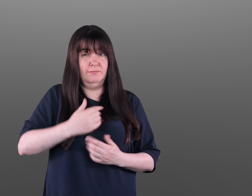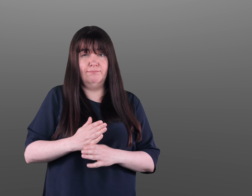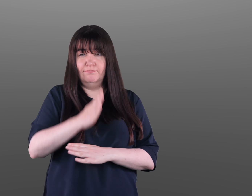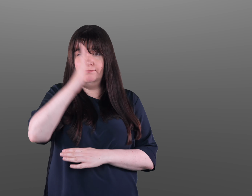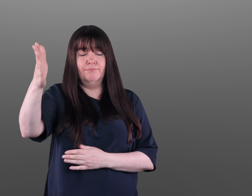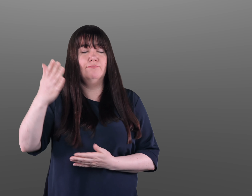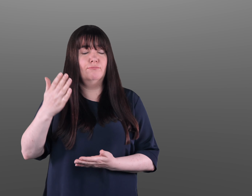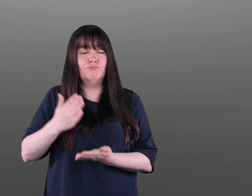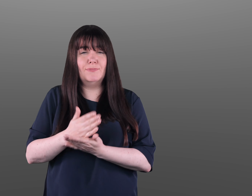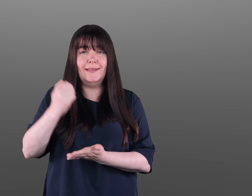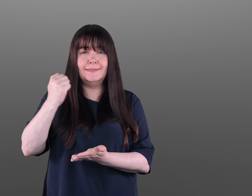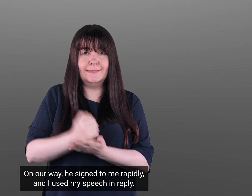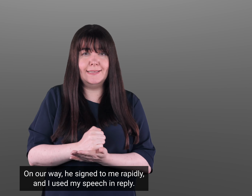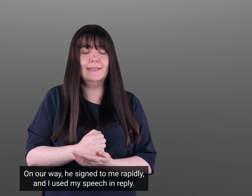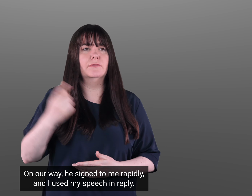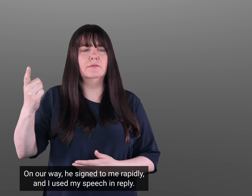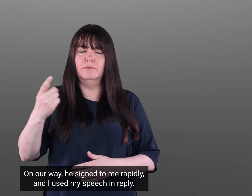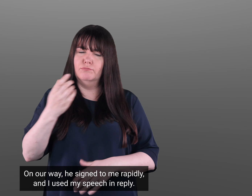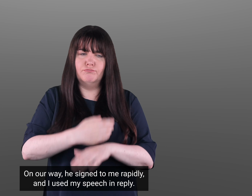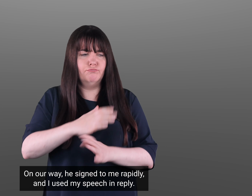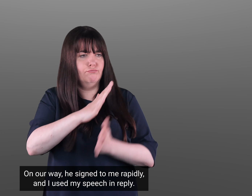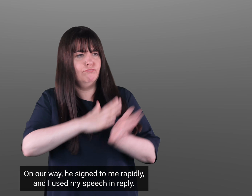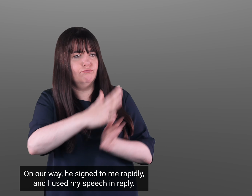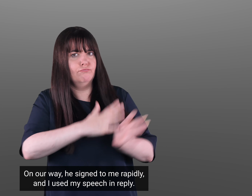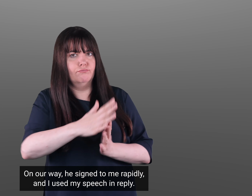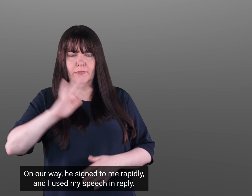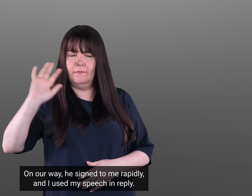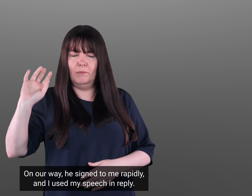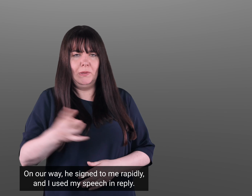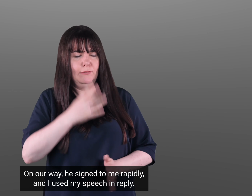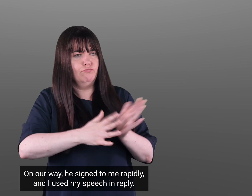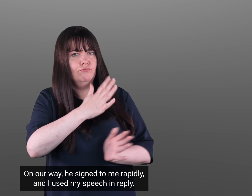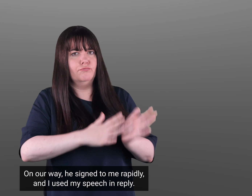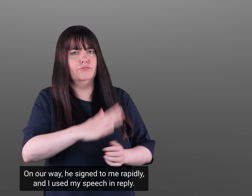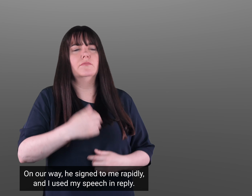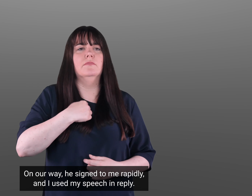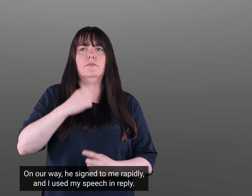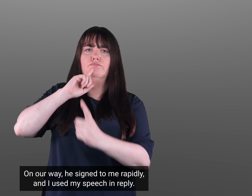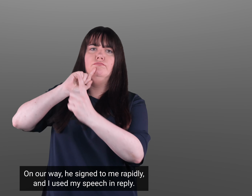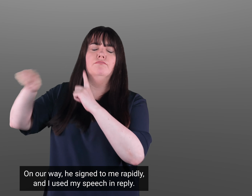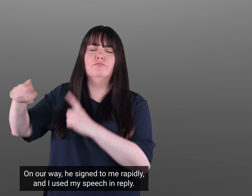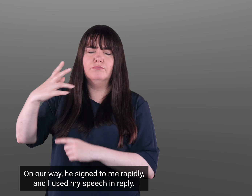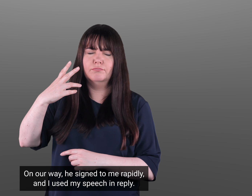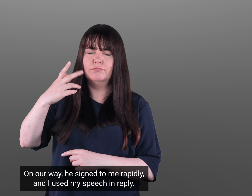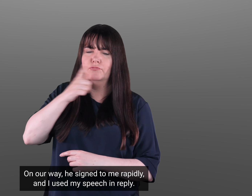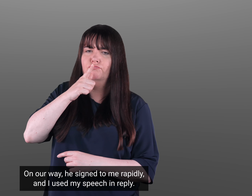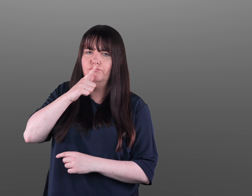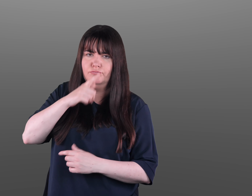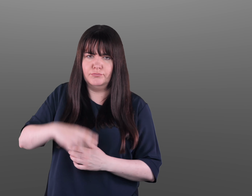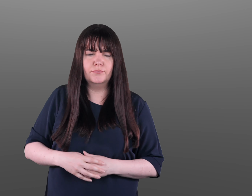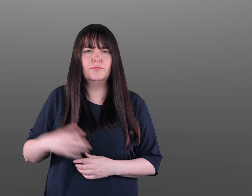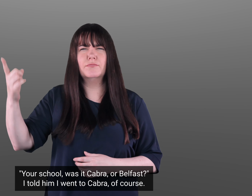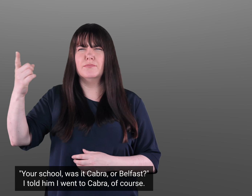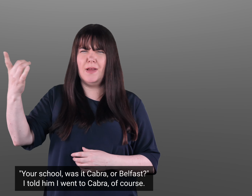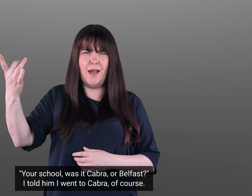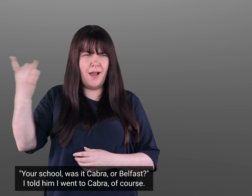it. On our way, he signed to me rapidly, and I used my speech in reply. "Your school, was it Cabra